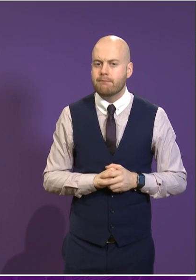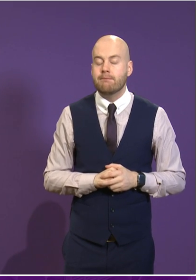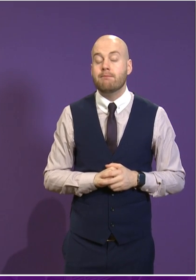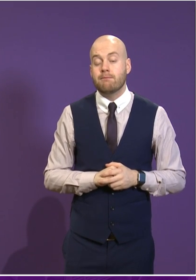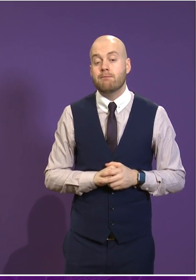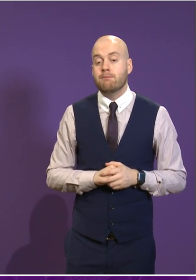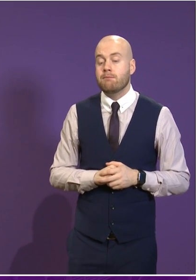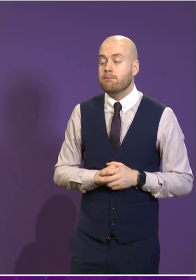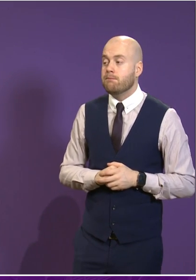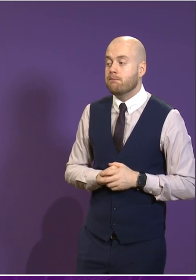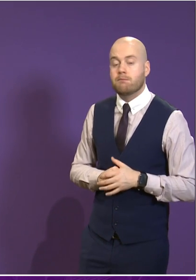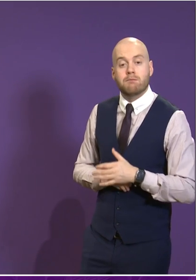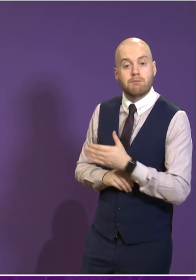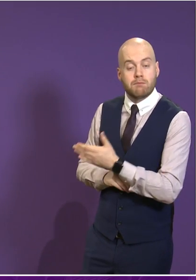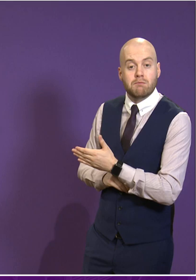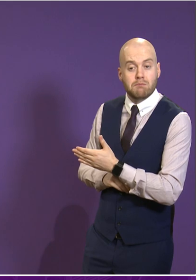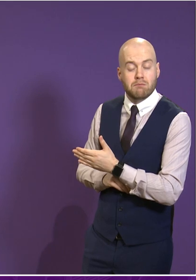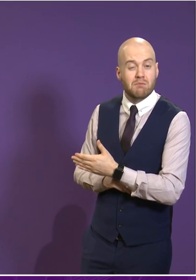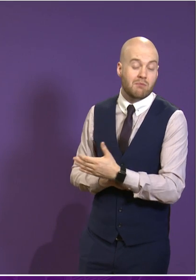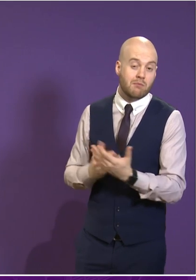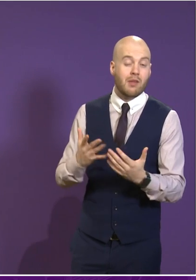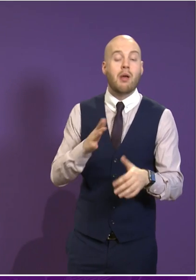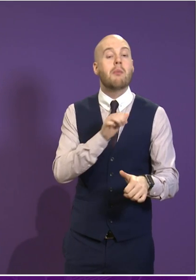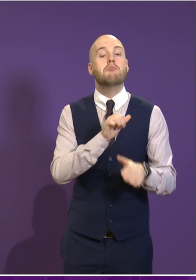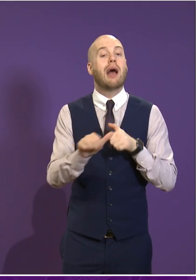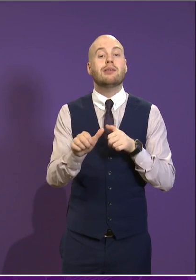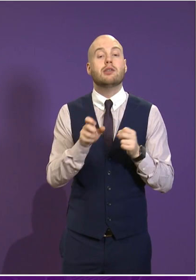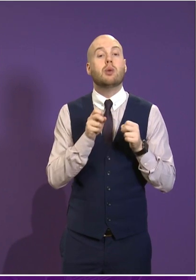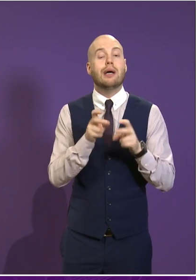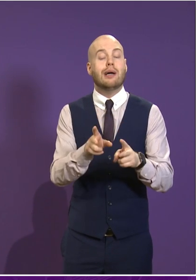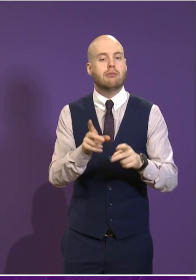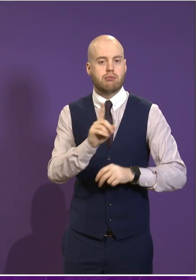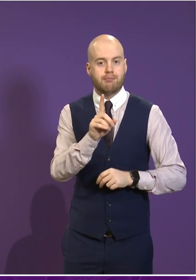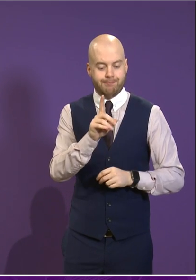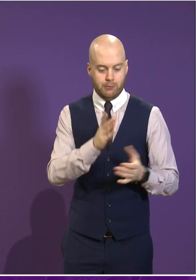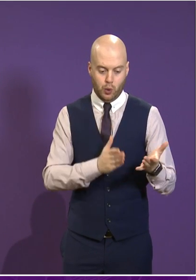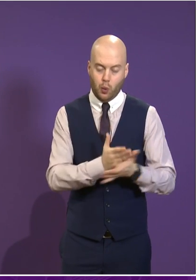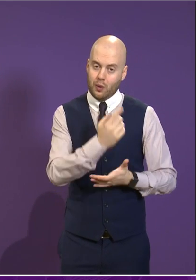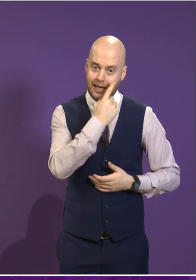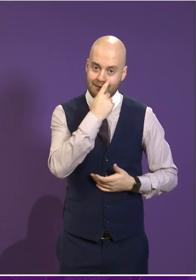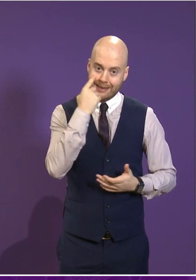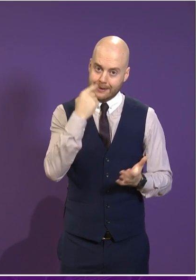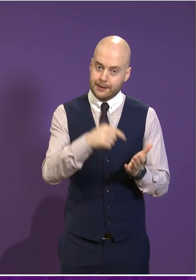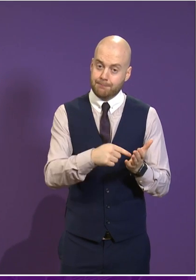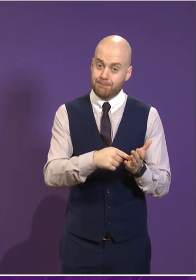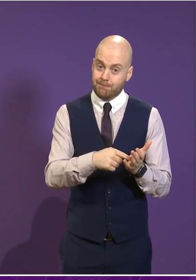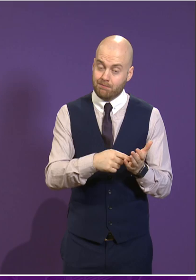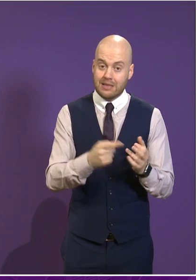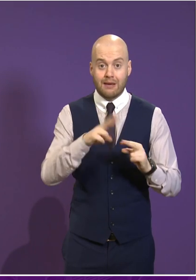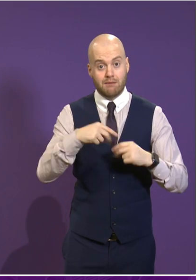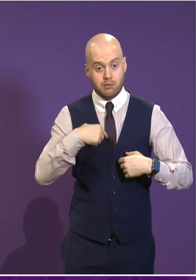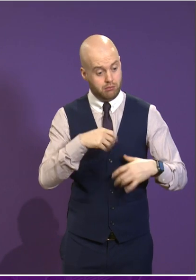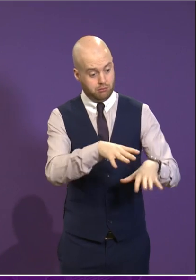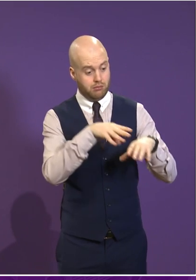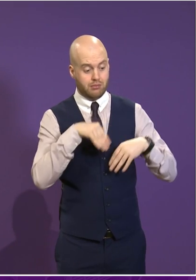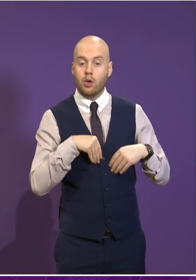The best kinds of contextualised admission systems will be based on evidence that shows that if you take in a student who